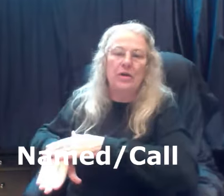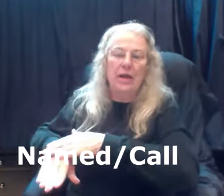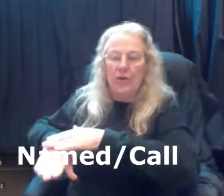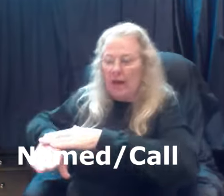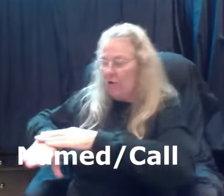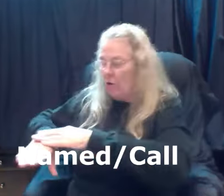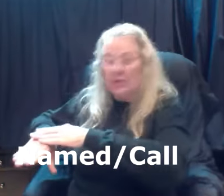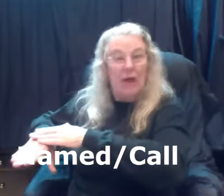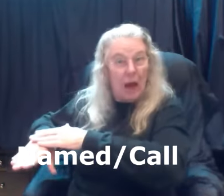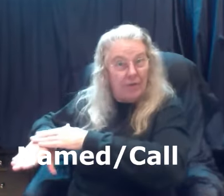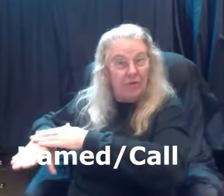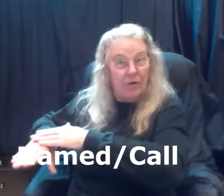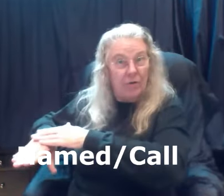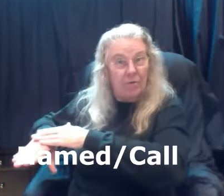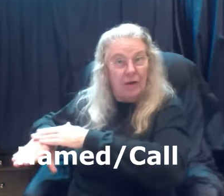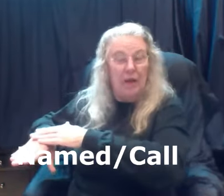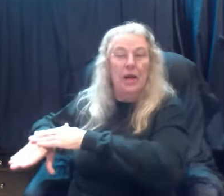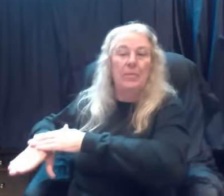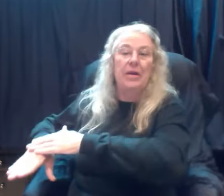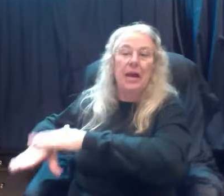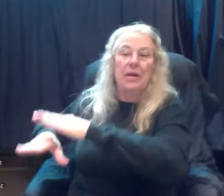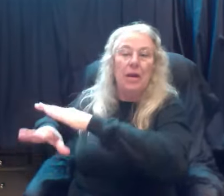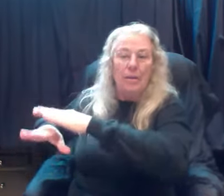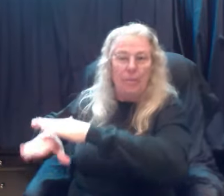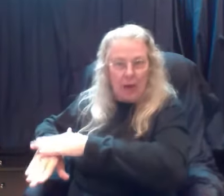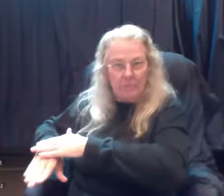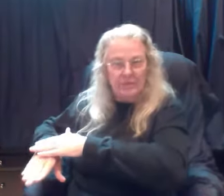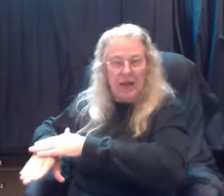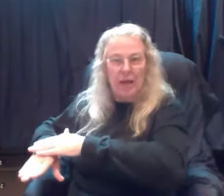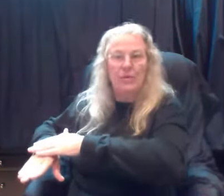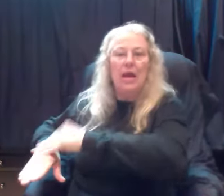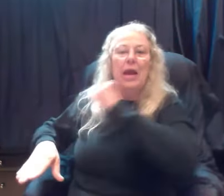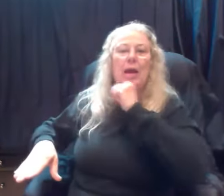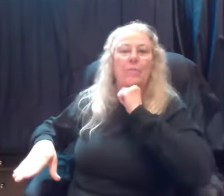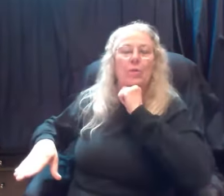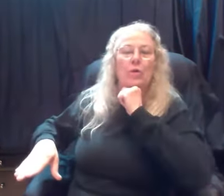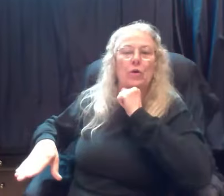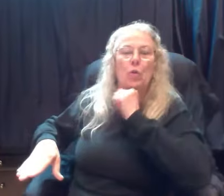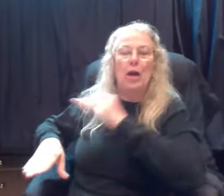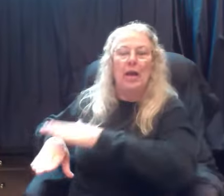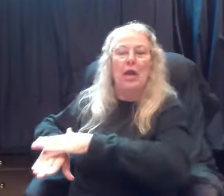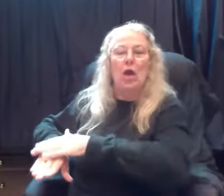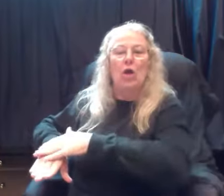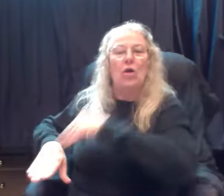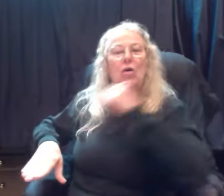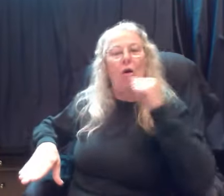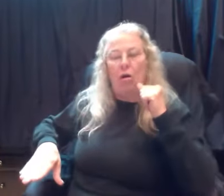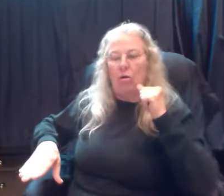your hand on top of your non-dominant hand, palms down, and pull it away. Called.